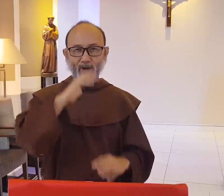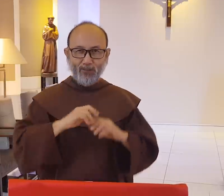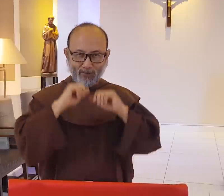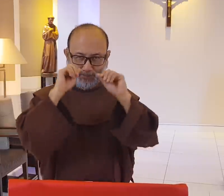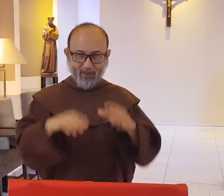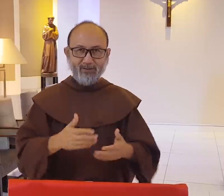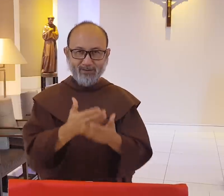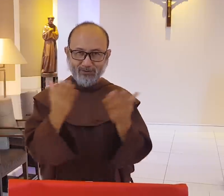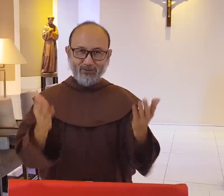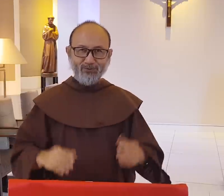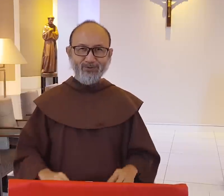God bless you.